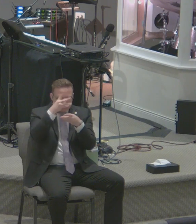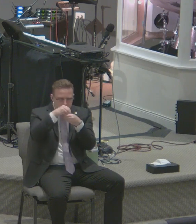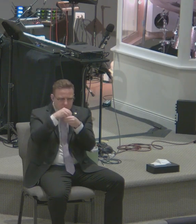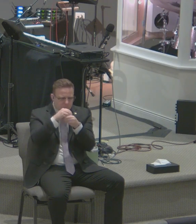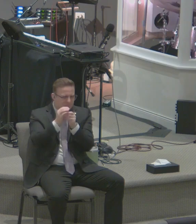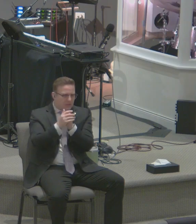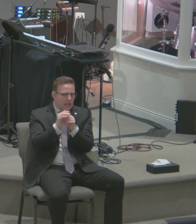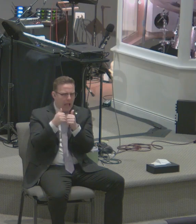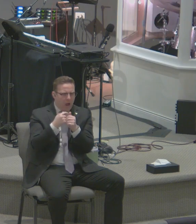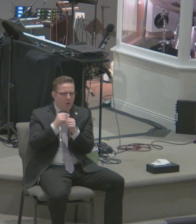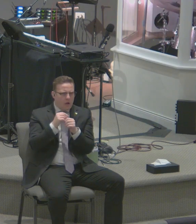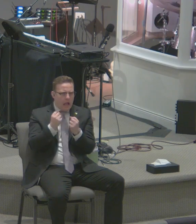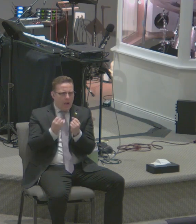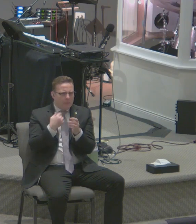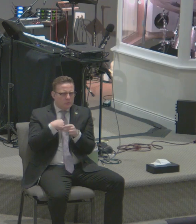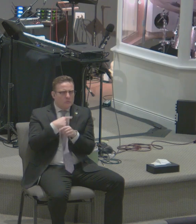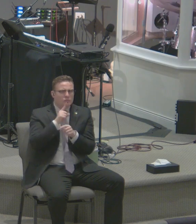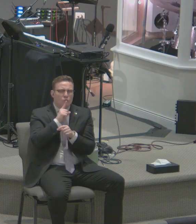covers how we feel about you.